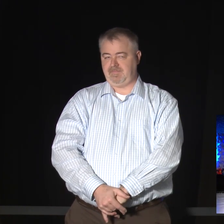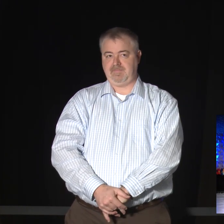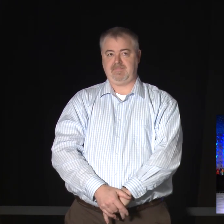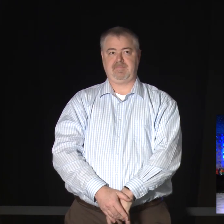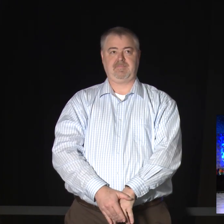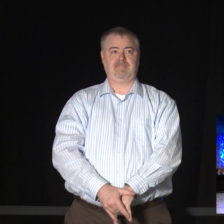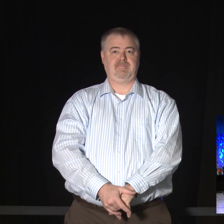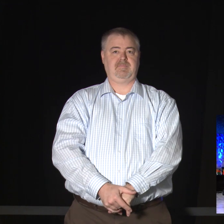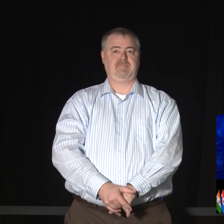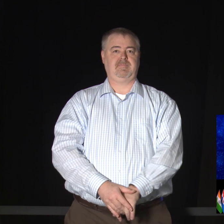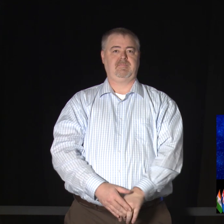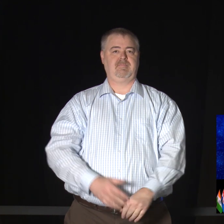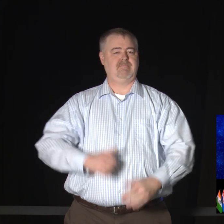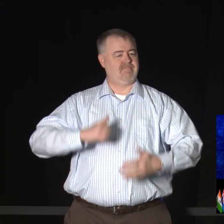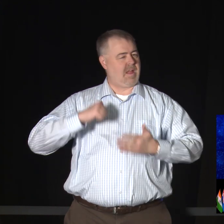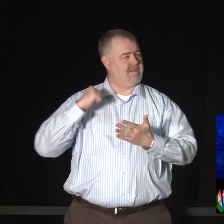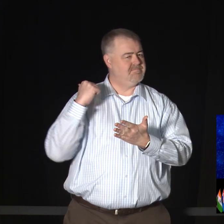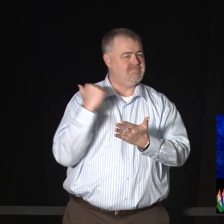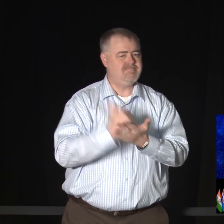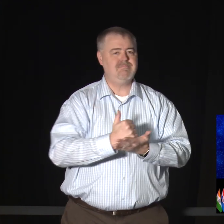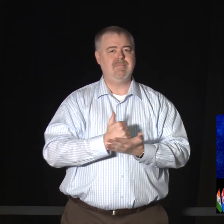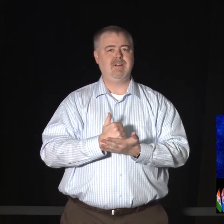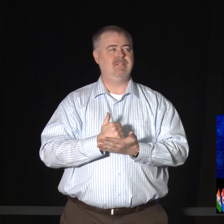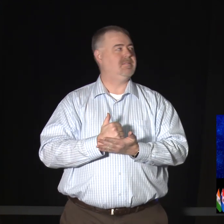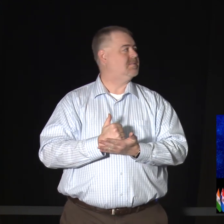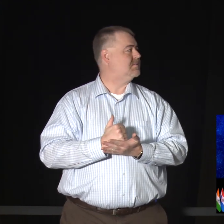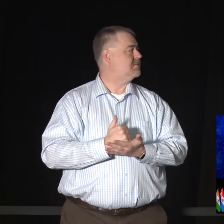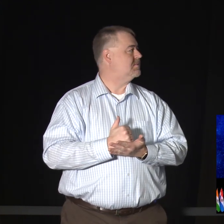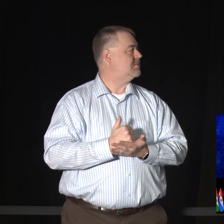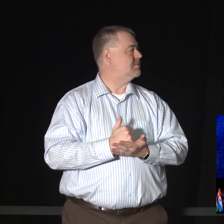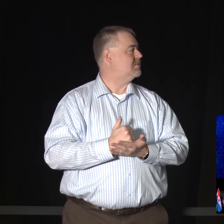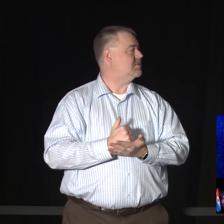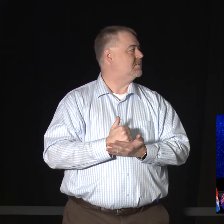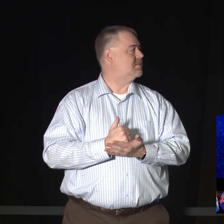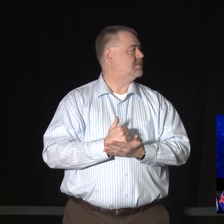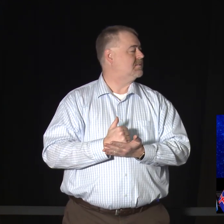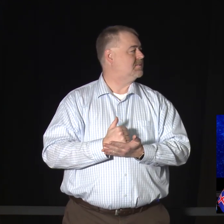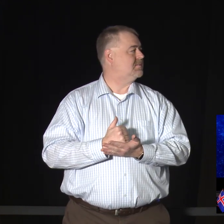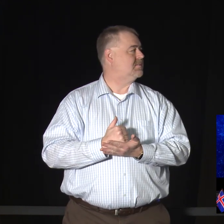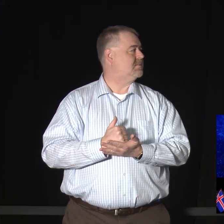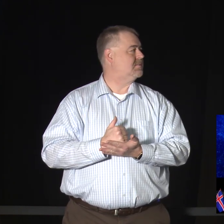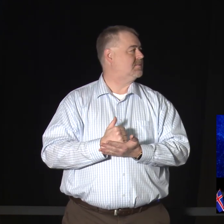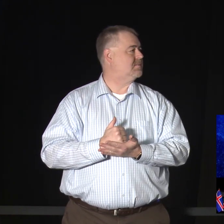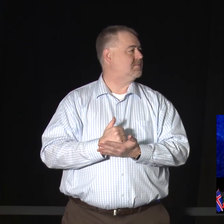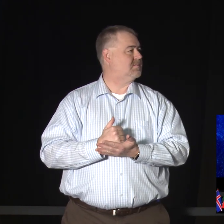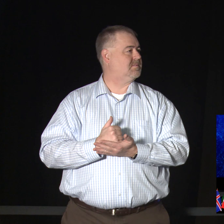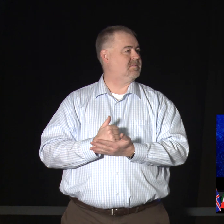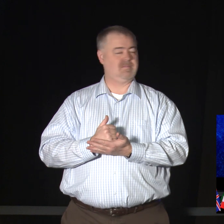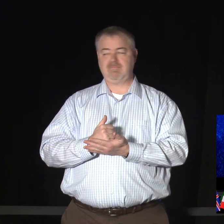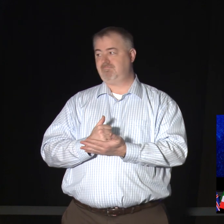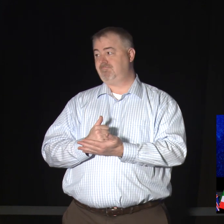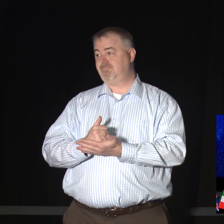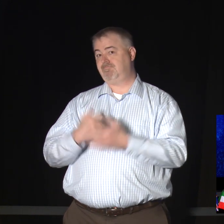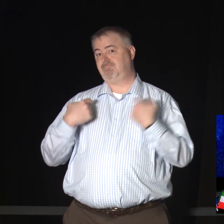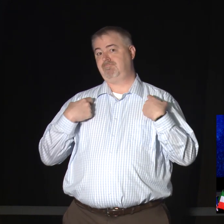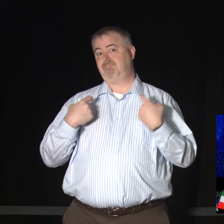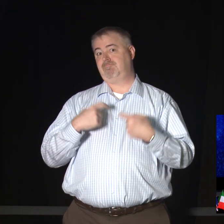Amen. Amen. Freues? Noias? Ja.